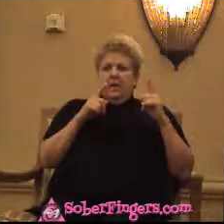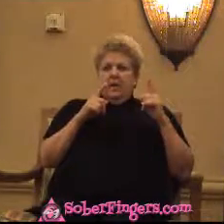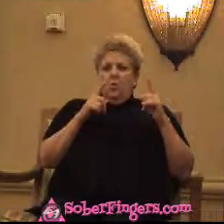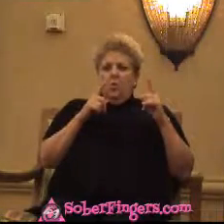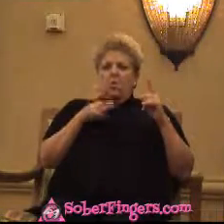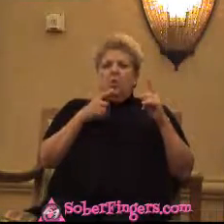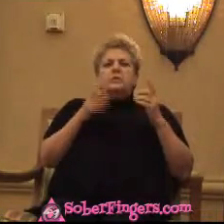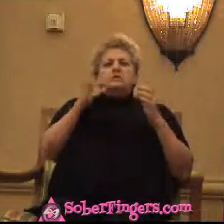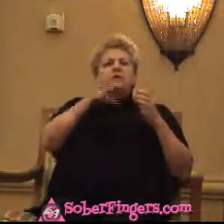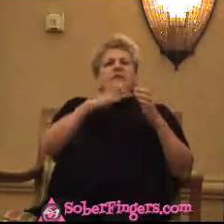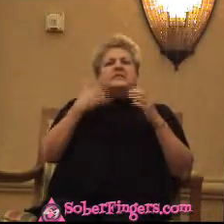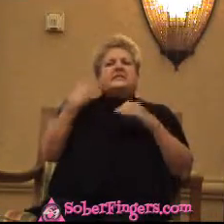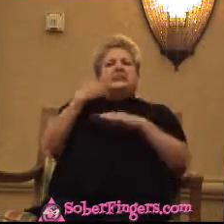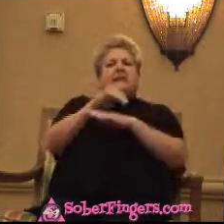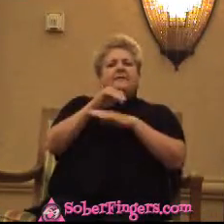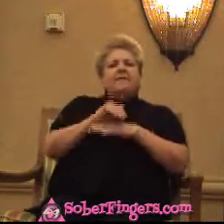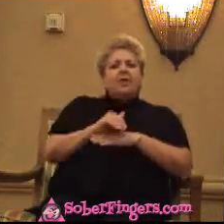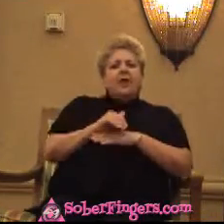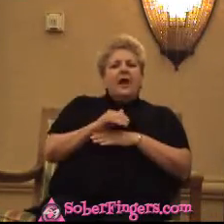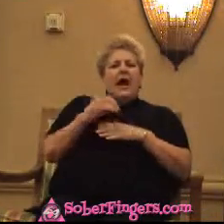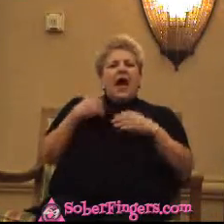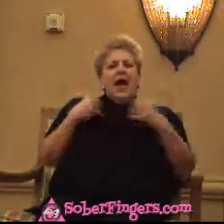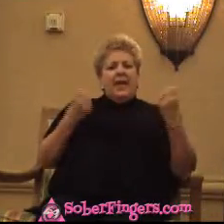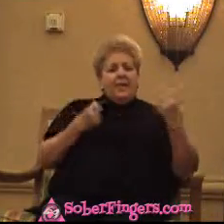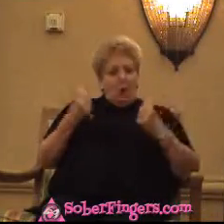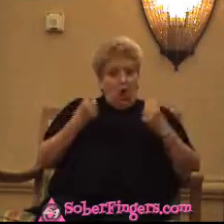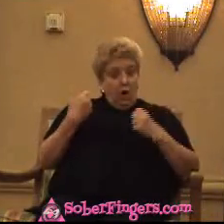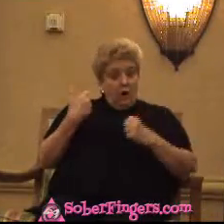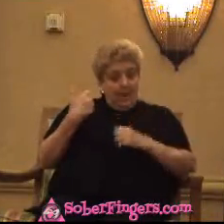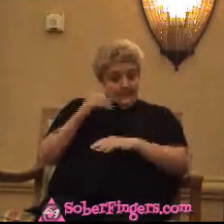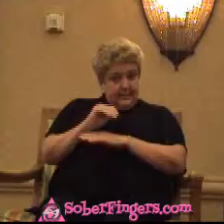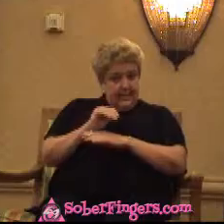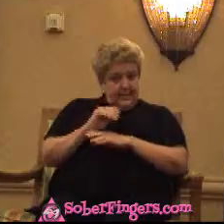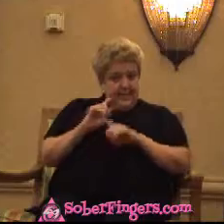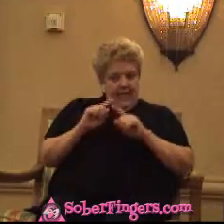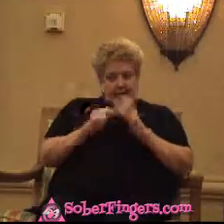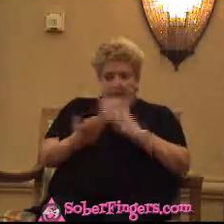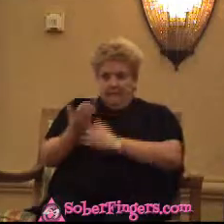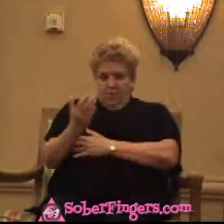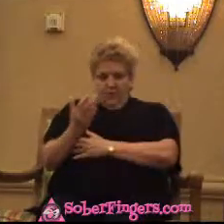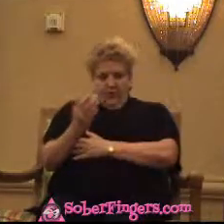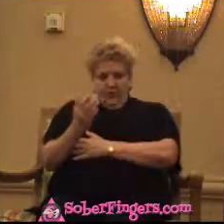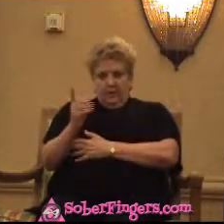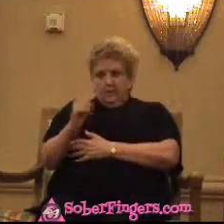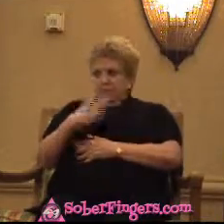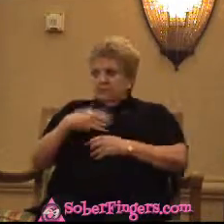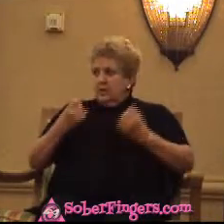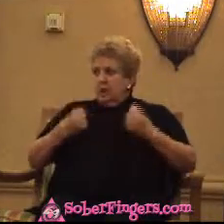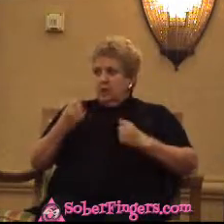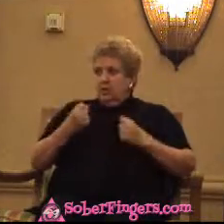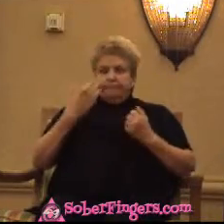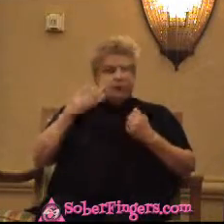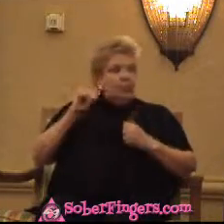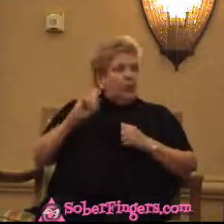a driver's license. I don't know how I got the car, but I lost the car, you know. And I didn't know where the hell it was. And, anyway, I finally got home and I went in the